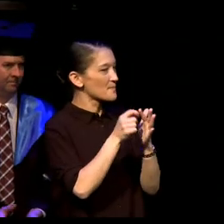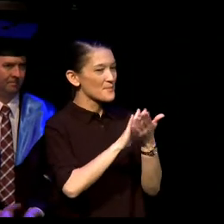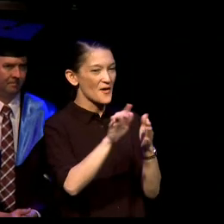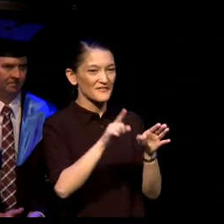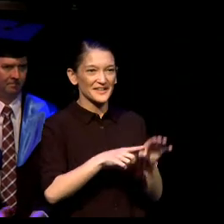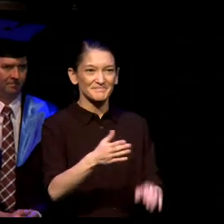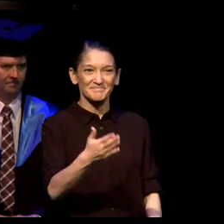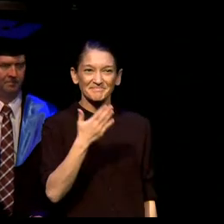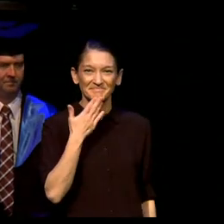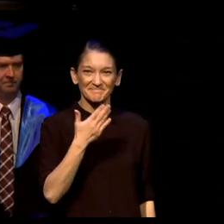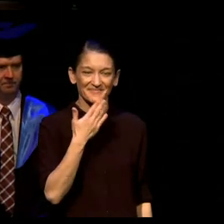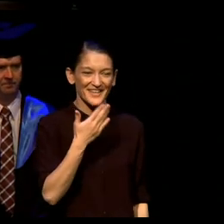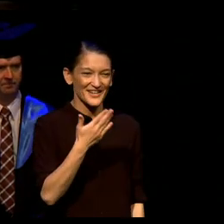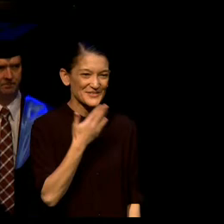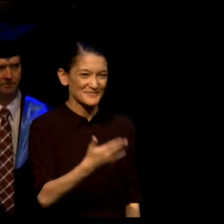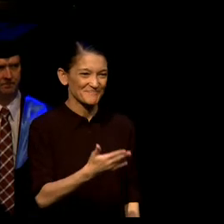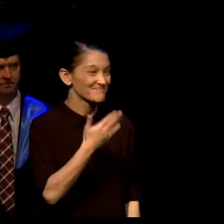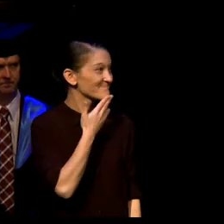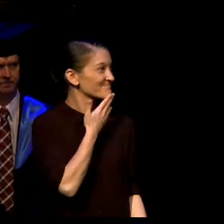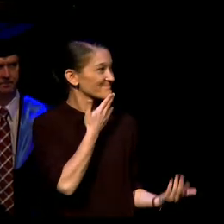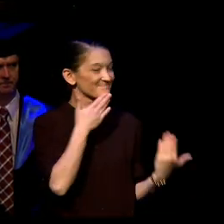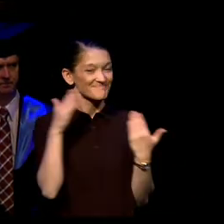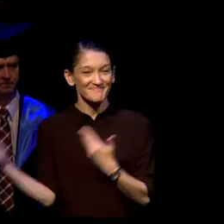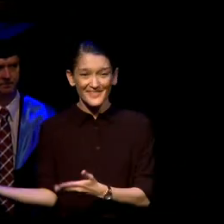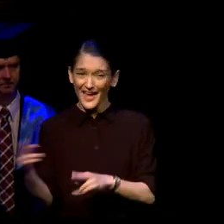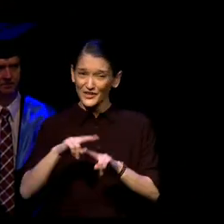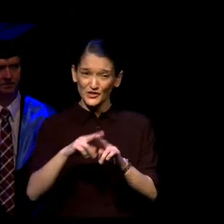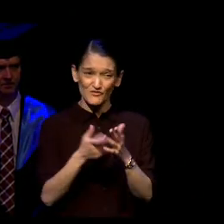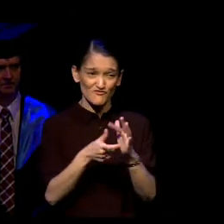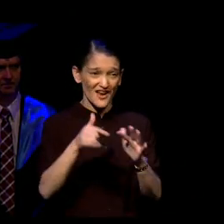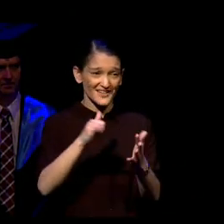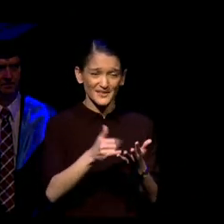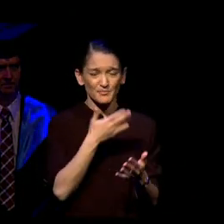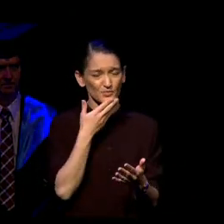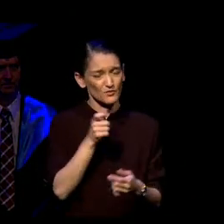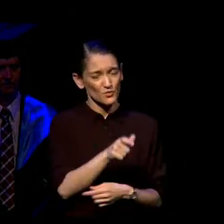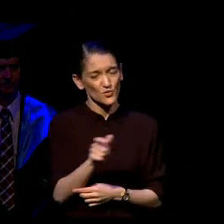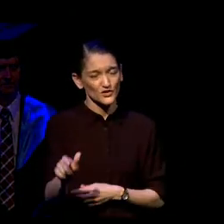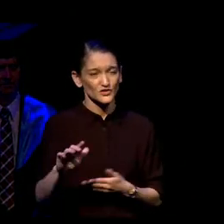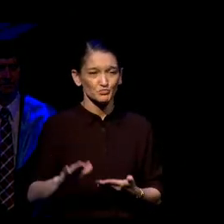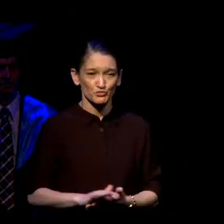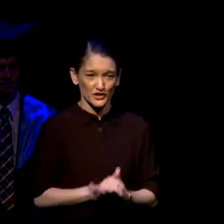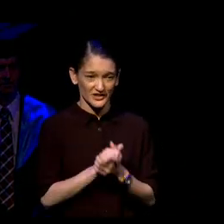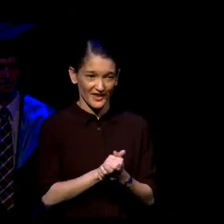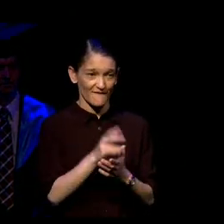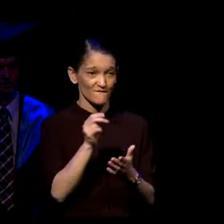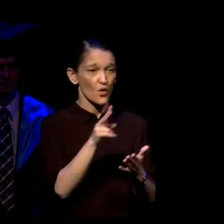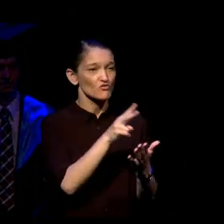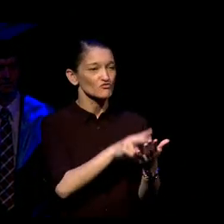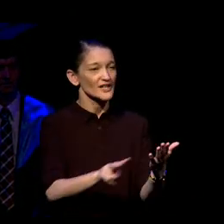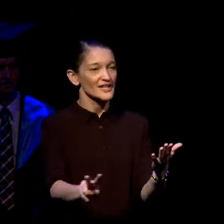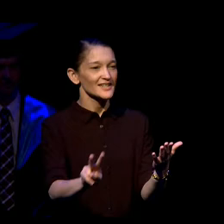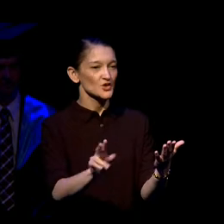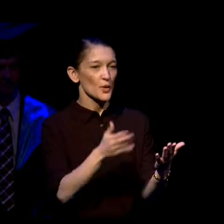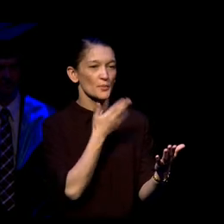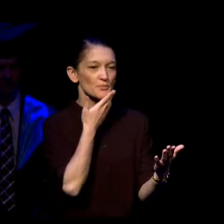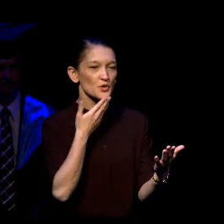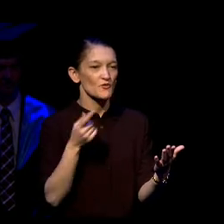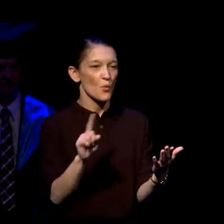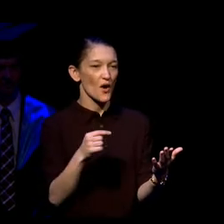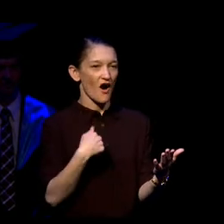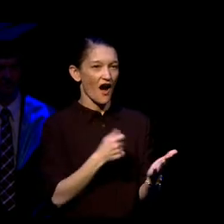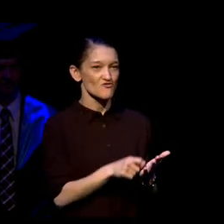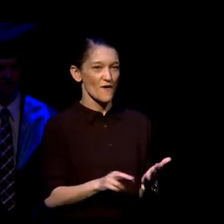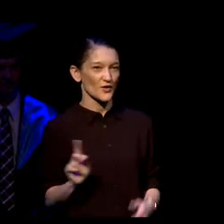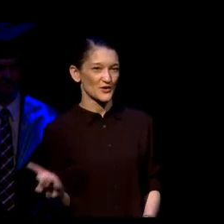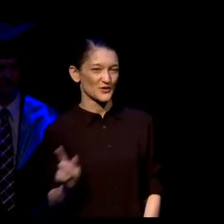Thank you. Thank you so much. Thank you, Francis. Beautiful, beautiful words. Thank you so much for reading so eloquently what I wrote for you to